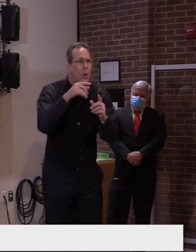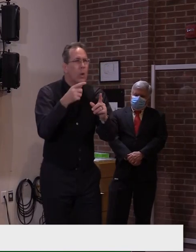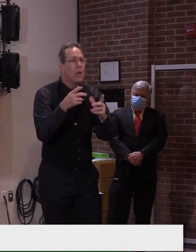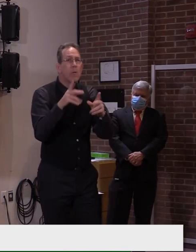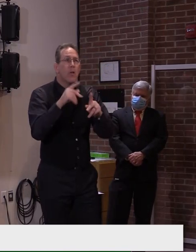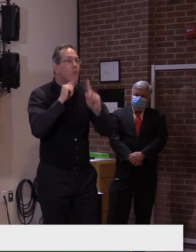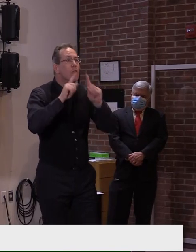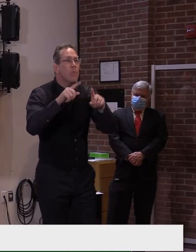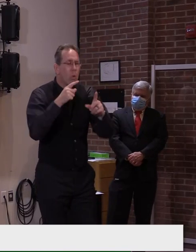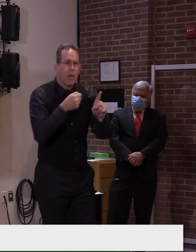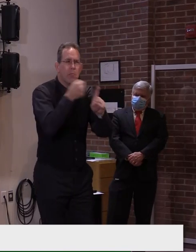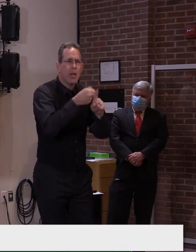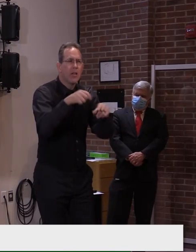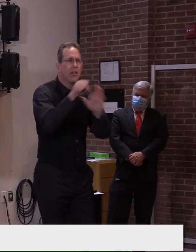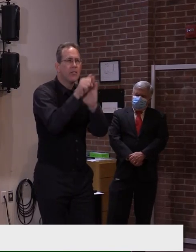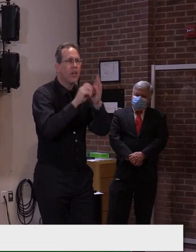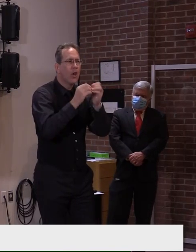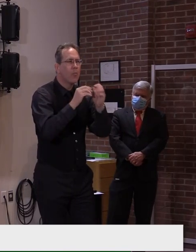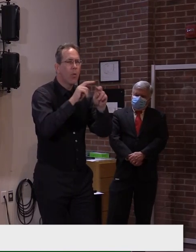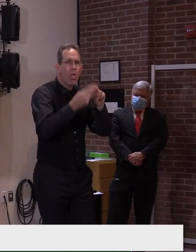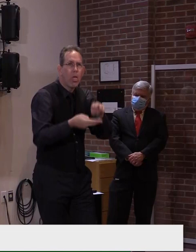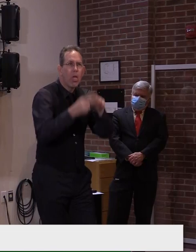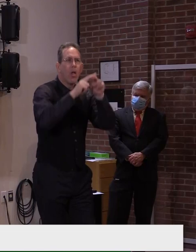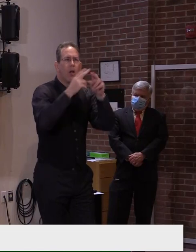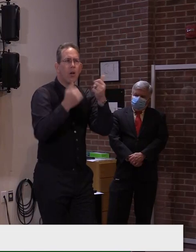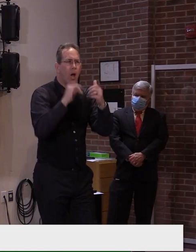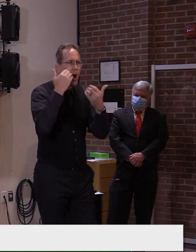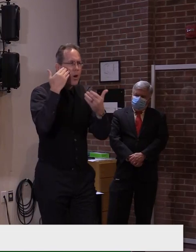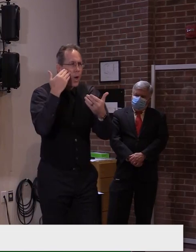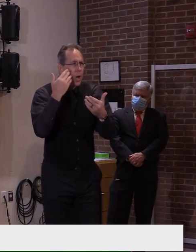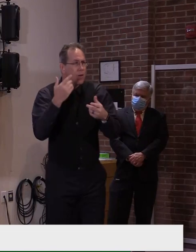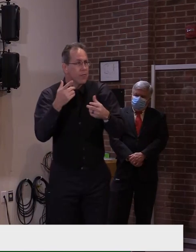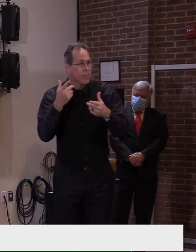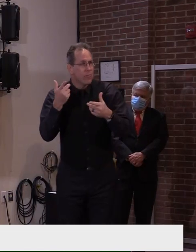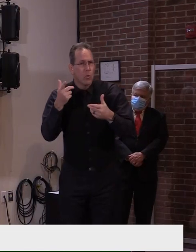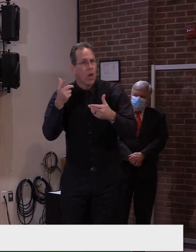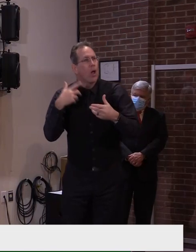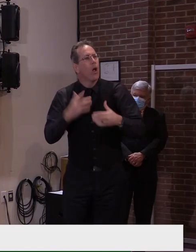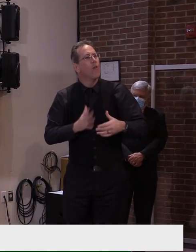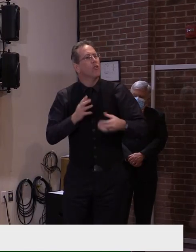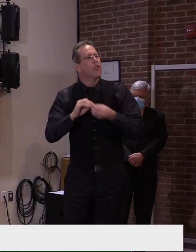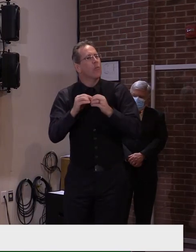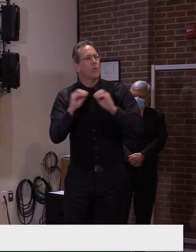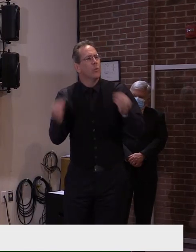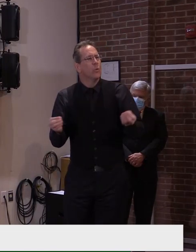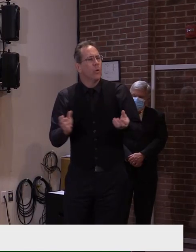hold as far as the quote-unquote official numbers that come out? A lot of people, you know,